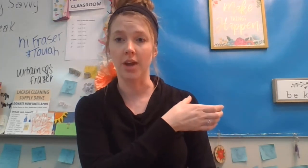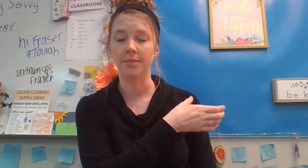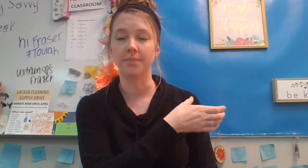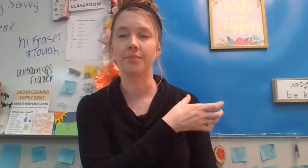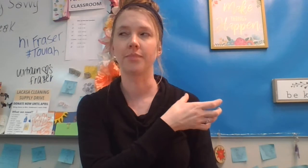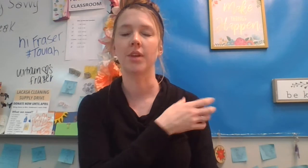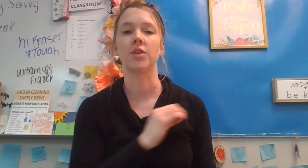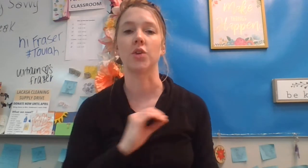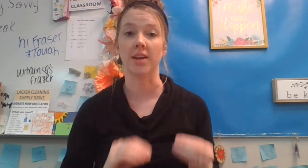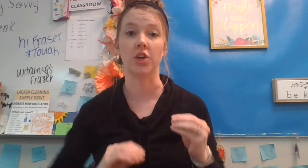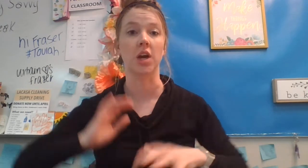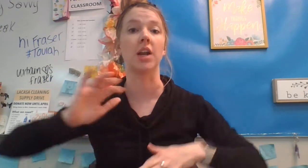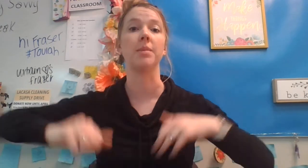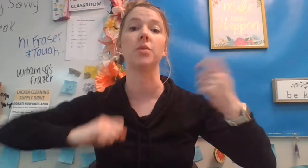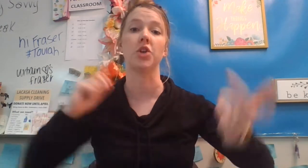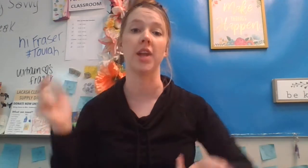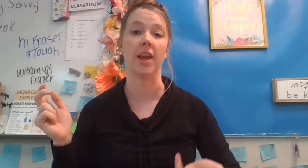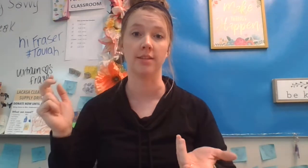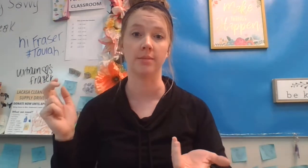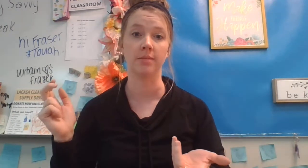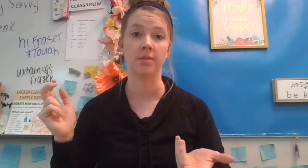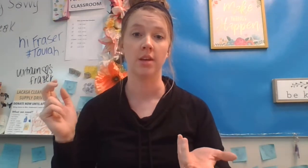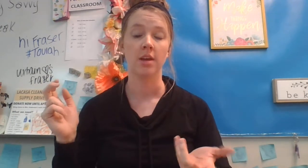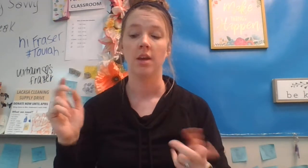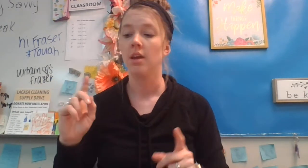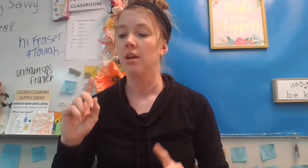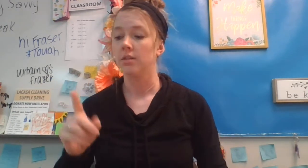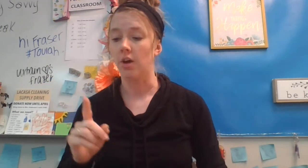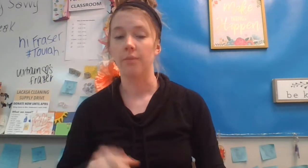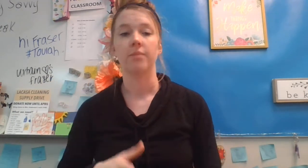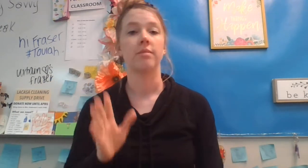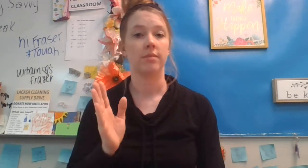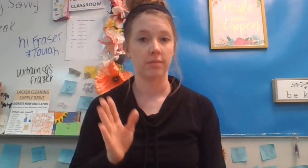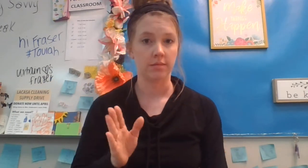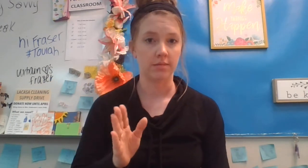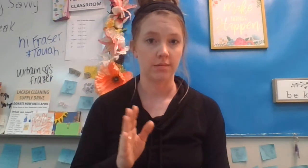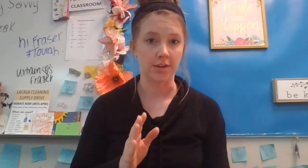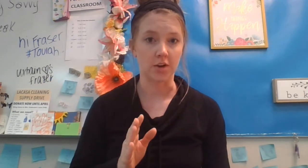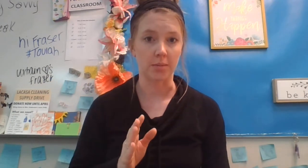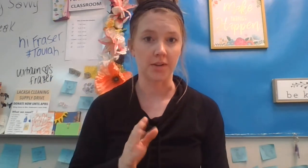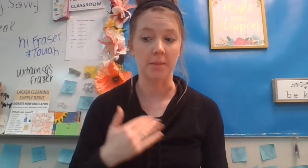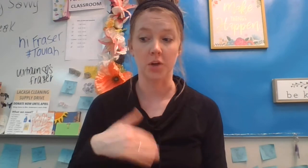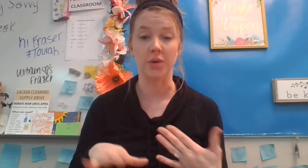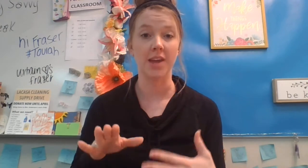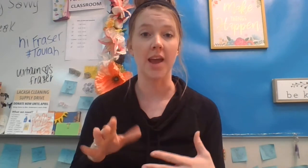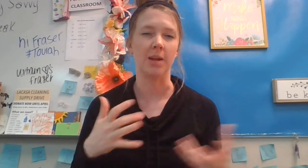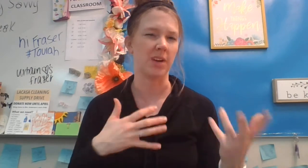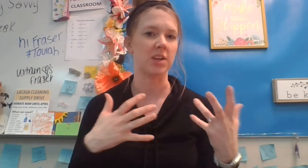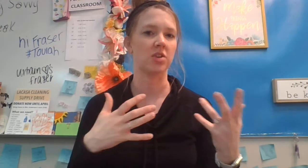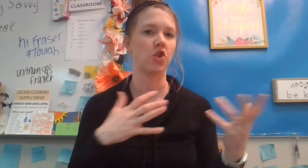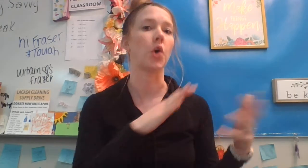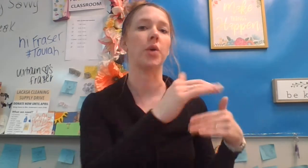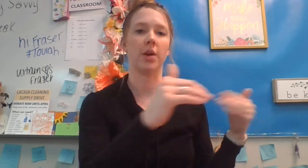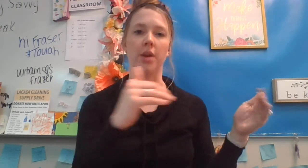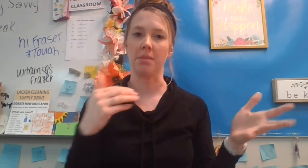object. So yes, you're going to be switching hands. So let's talk about, I'm going to do it again. I'm going to show you kind of what I mean